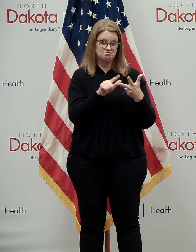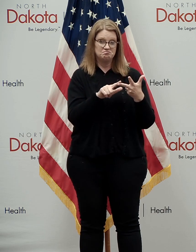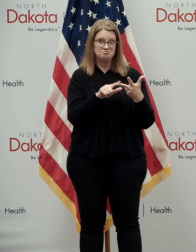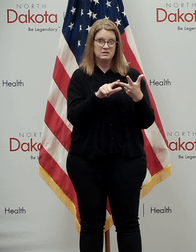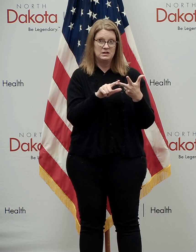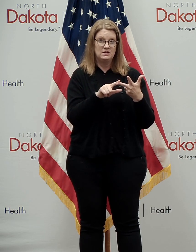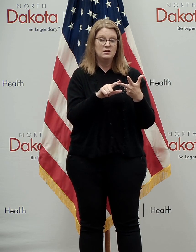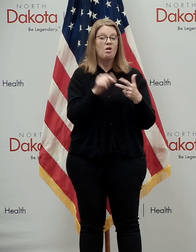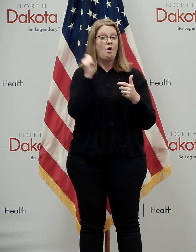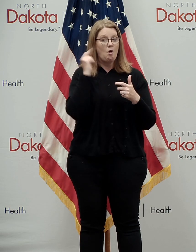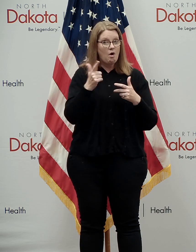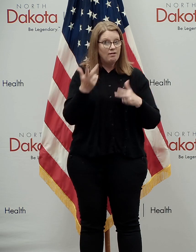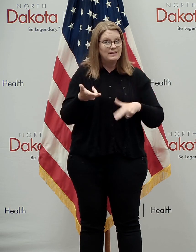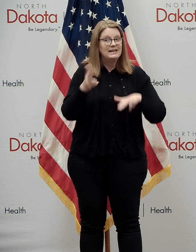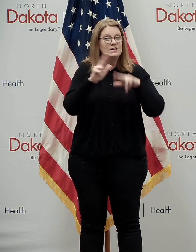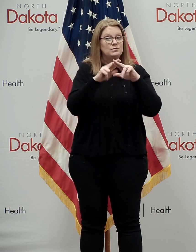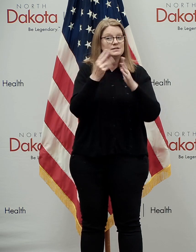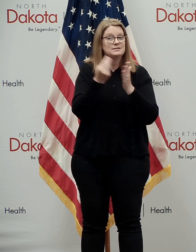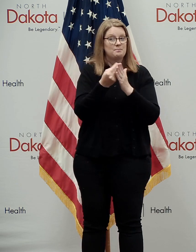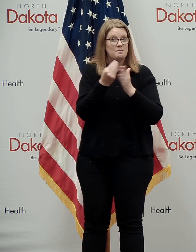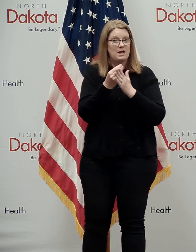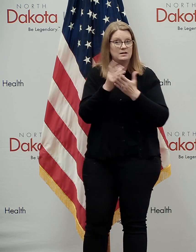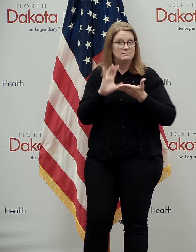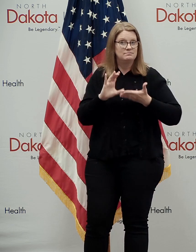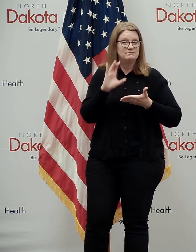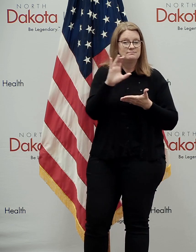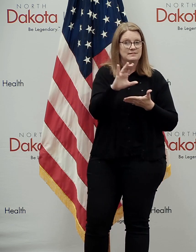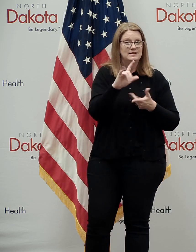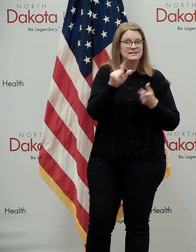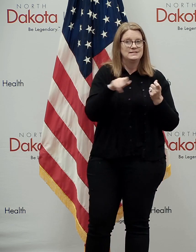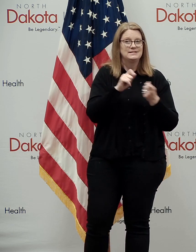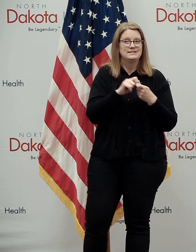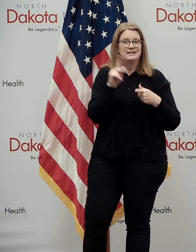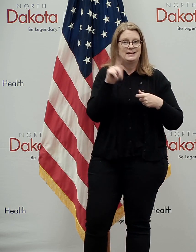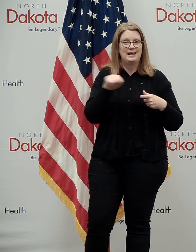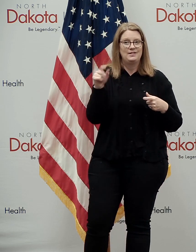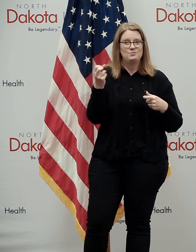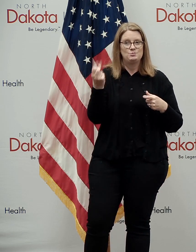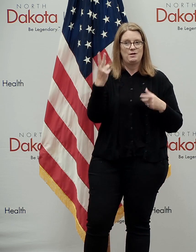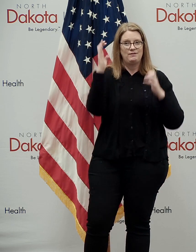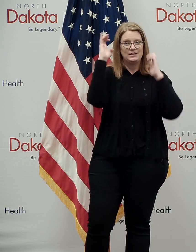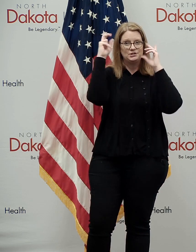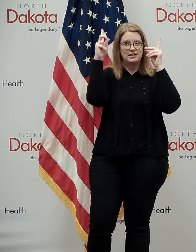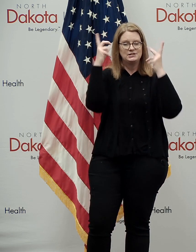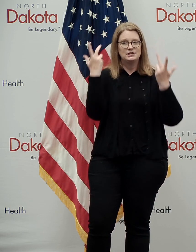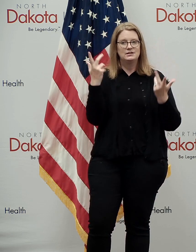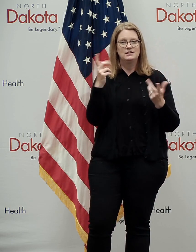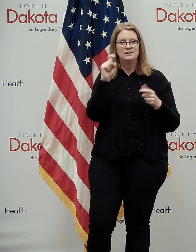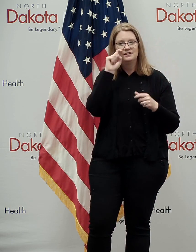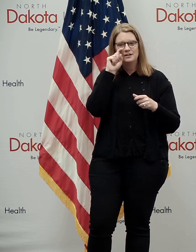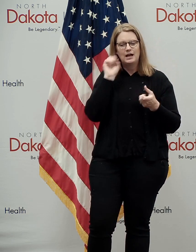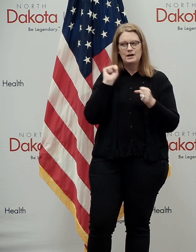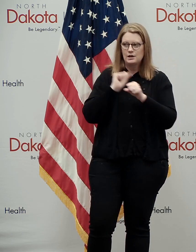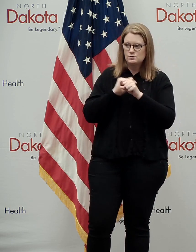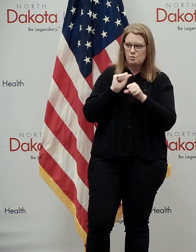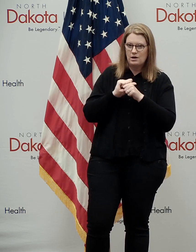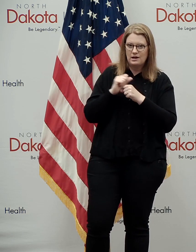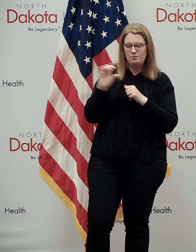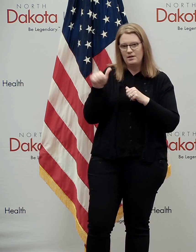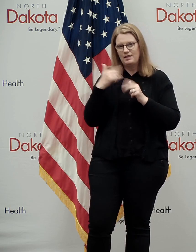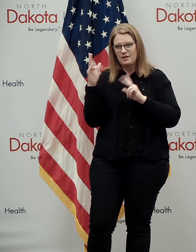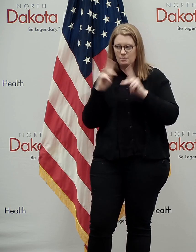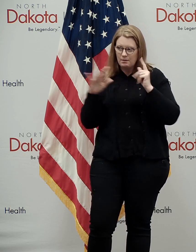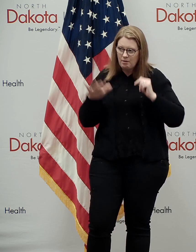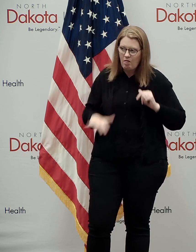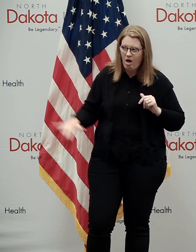significantly increase the number of dollars that will be dedicated to K-12 education. Working with my colleagues from across the nation, other